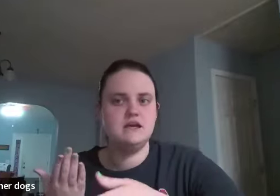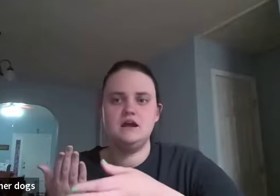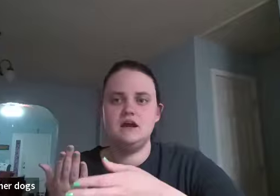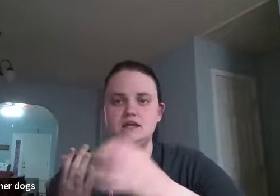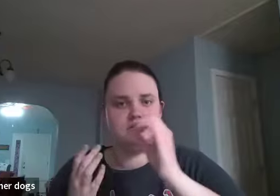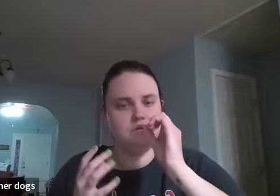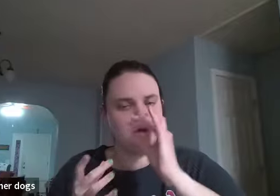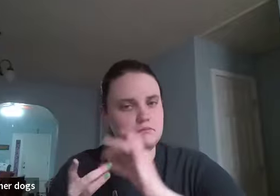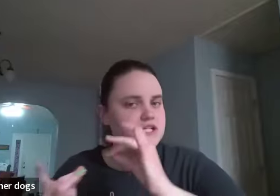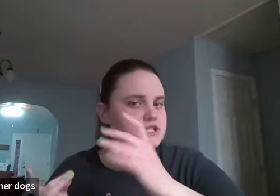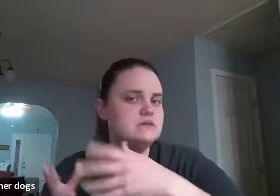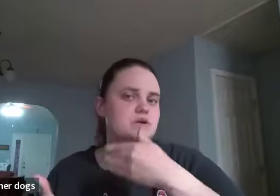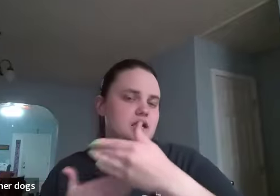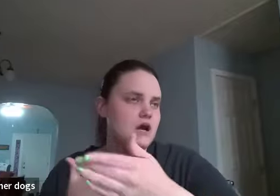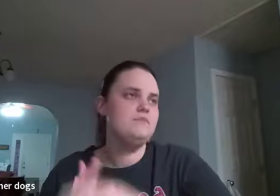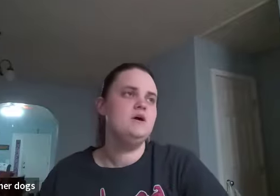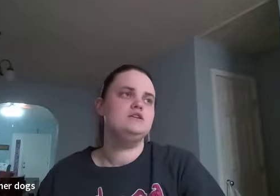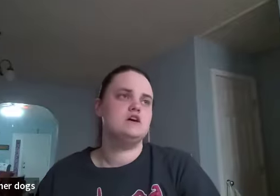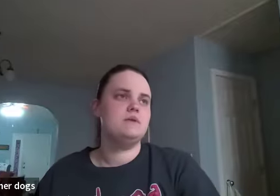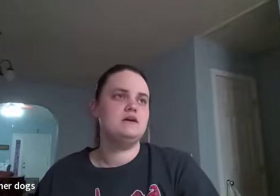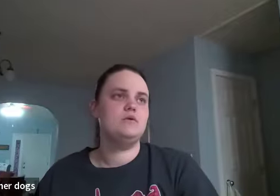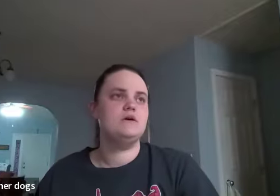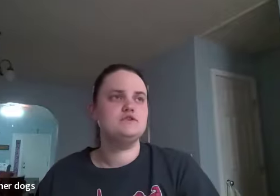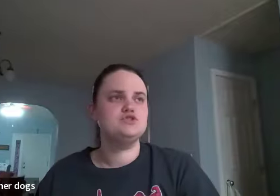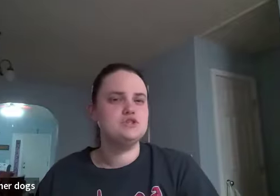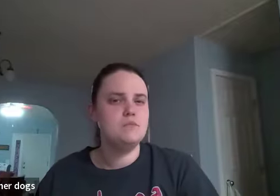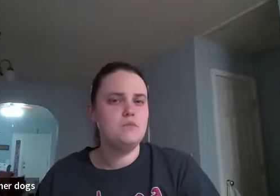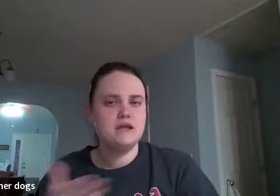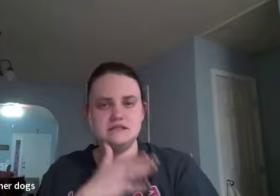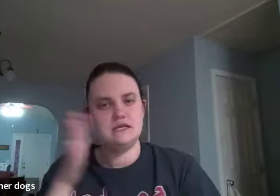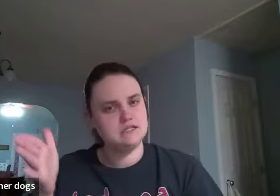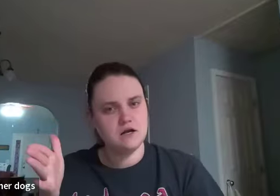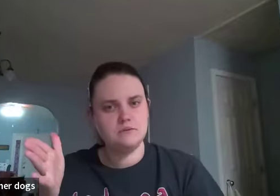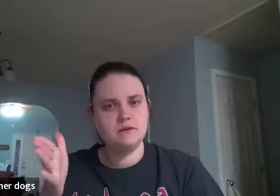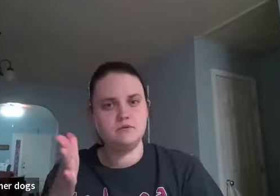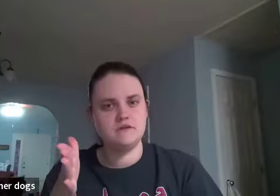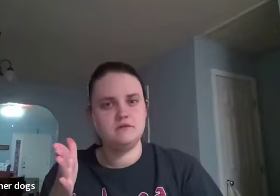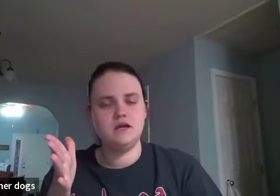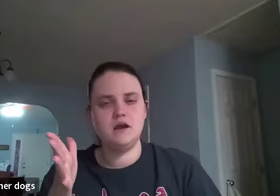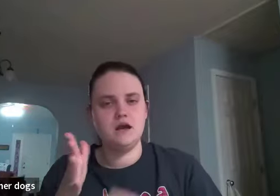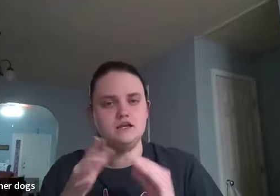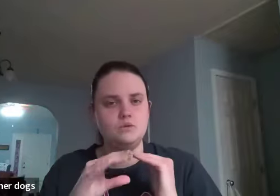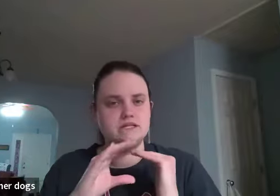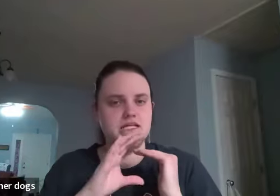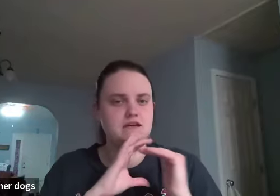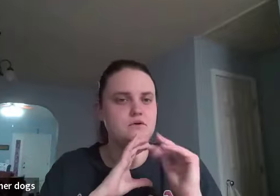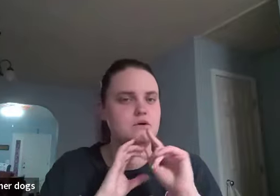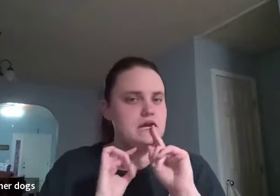and I can, mention, bring it up, talk about it. Or if there's some way it's like it's not going to be able to work that way, I can always give her an